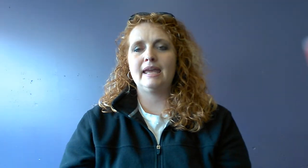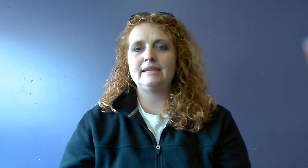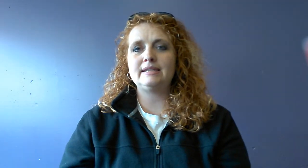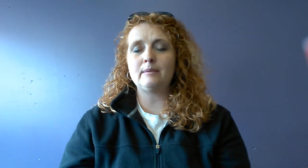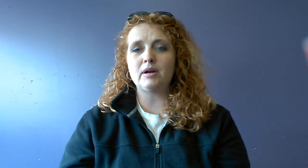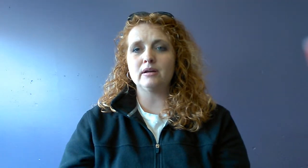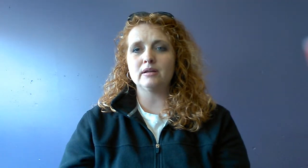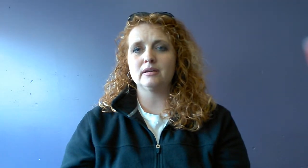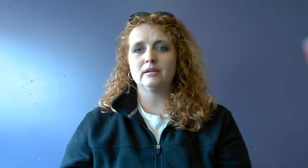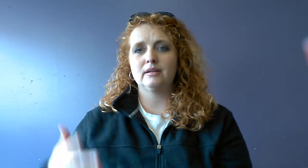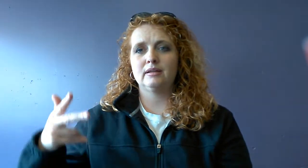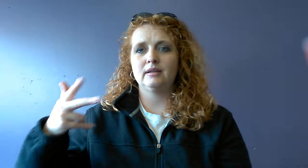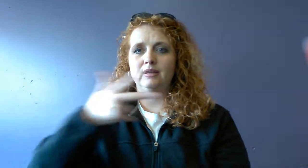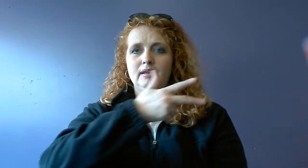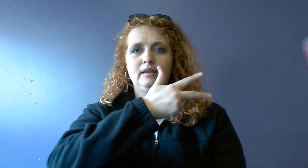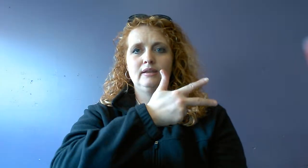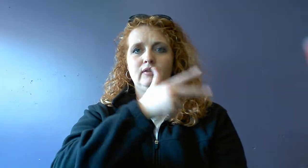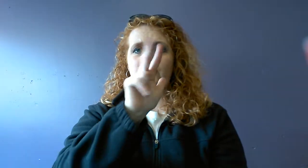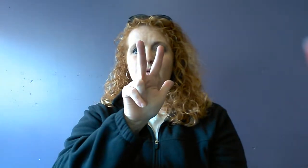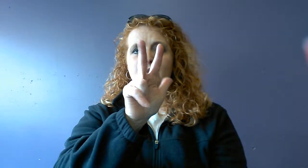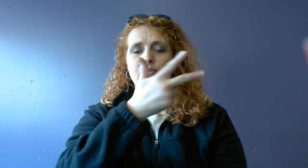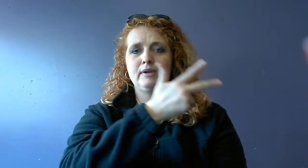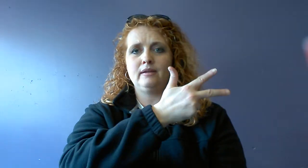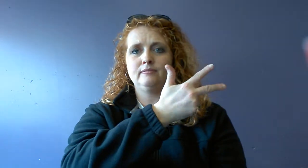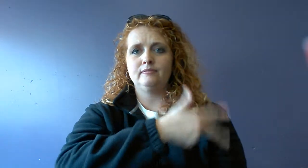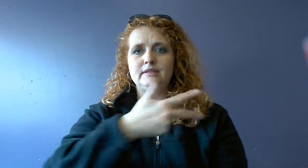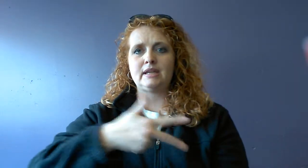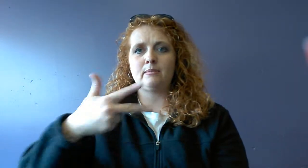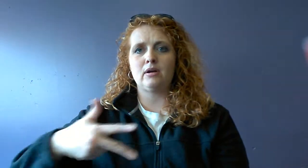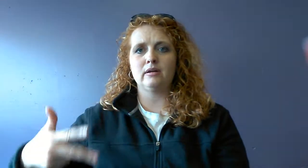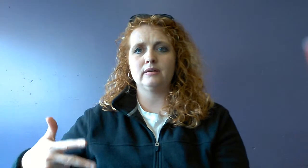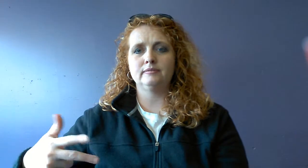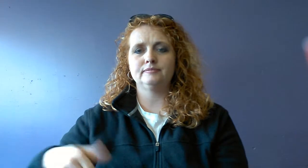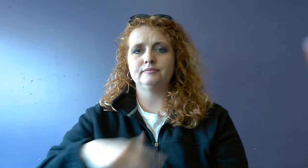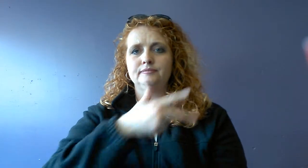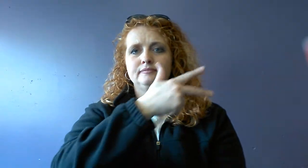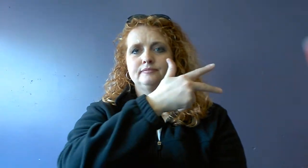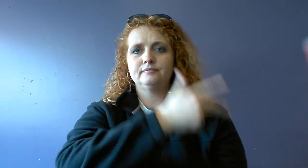And Denmark is with a three. Denmark.